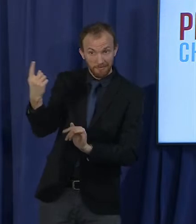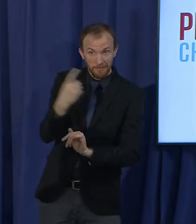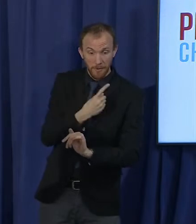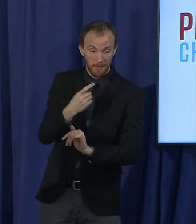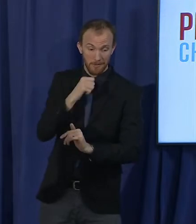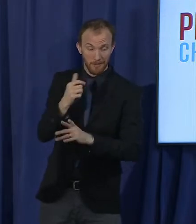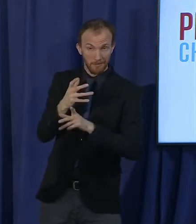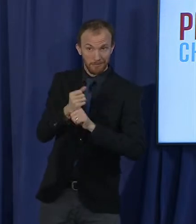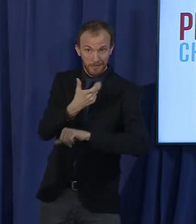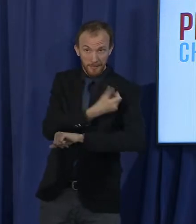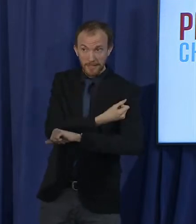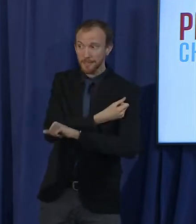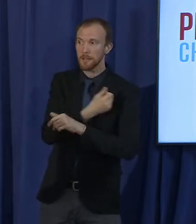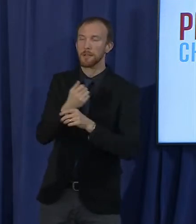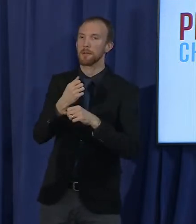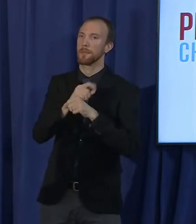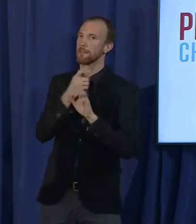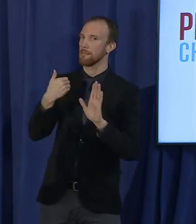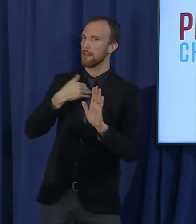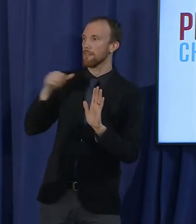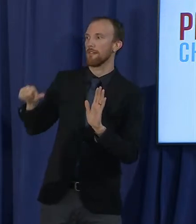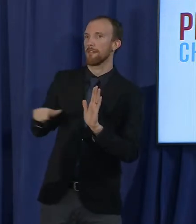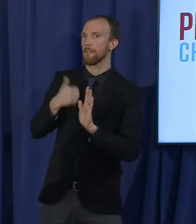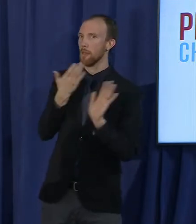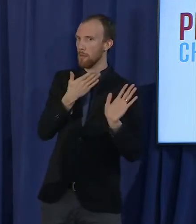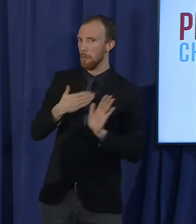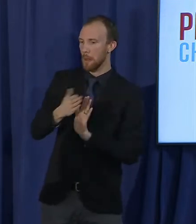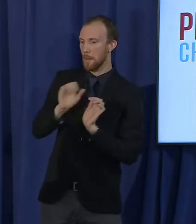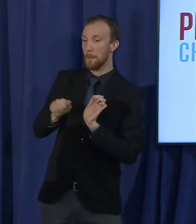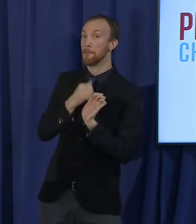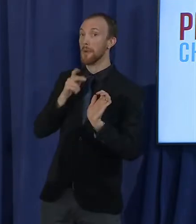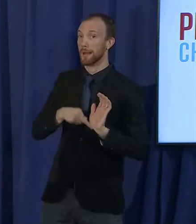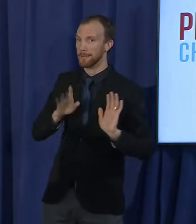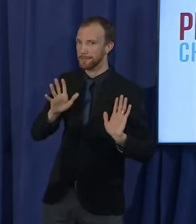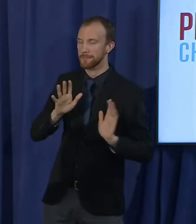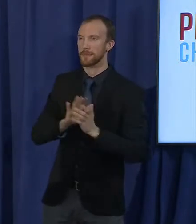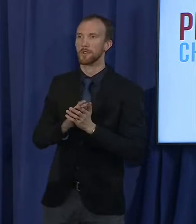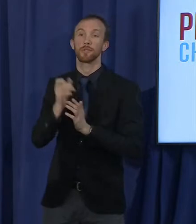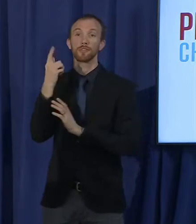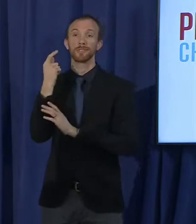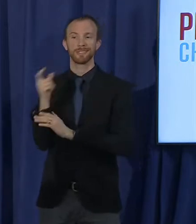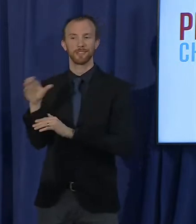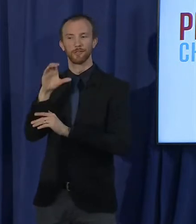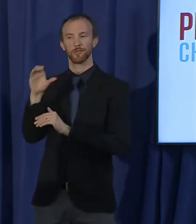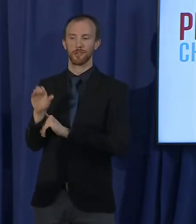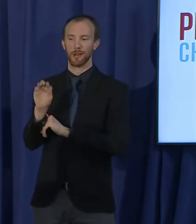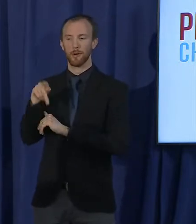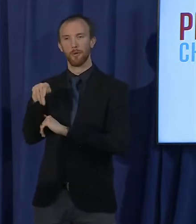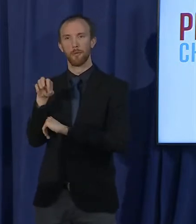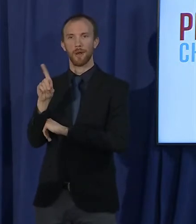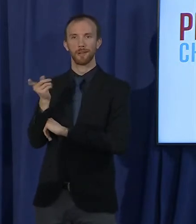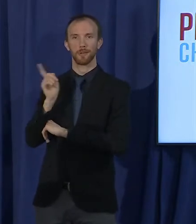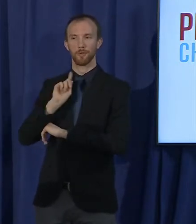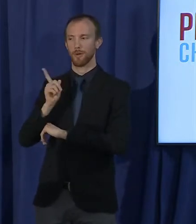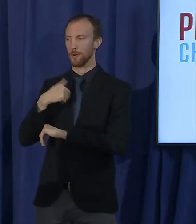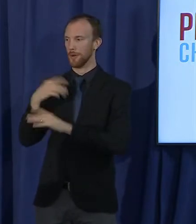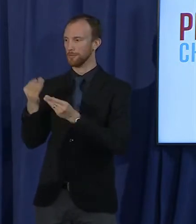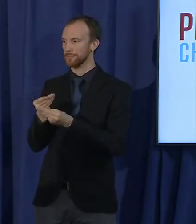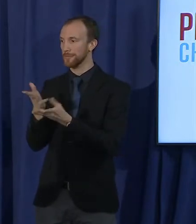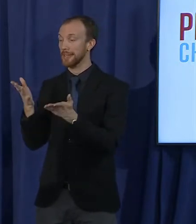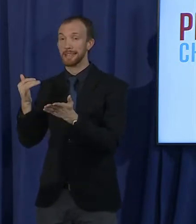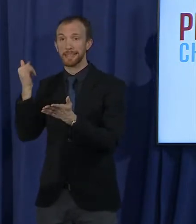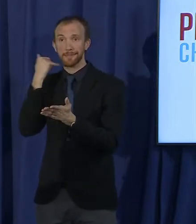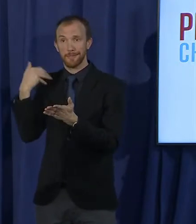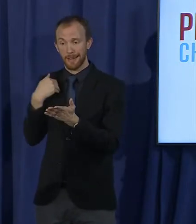so, for example, at the City of Chicago pods, at the end of the day, we vaccinate the people who are working and volunteering in those